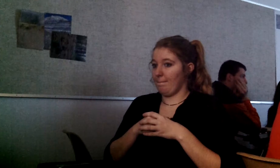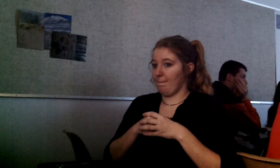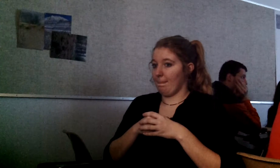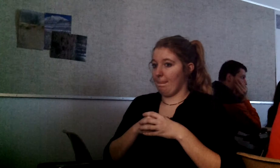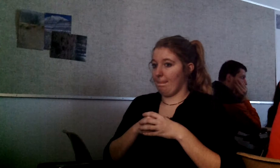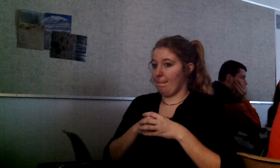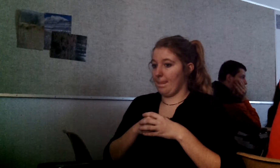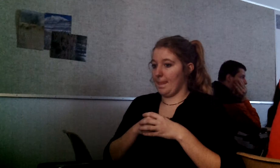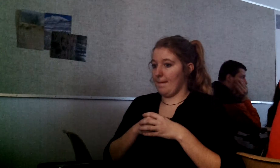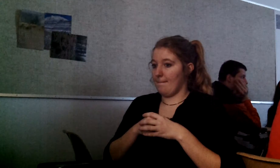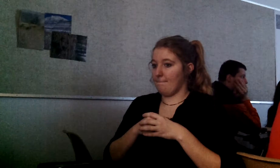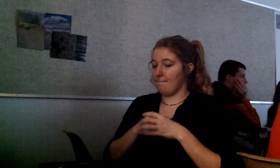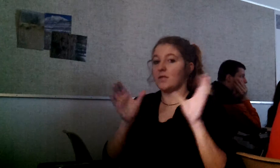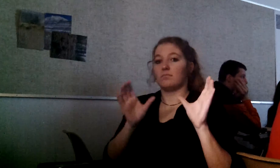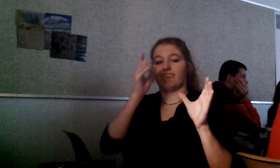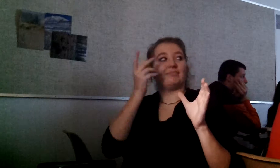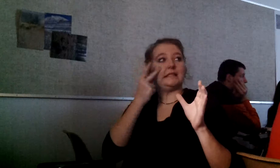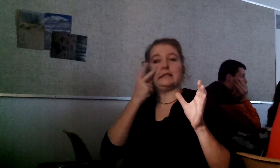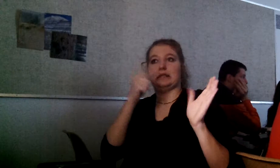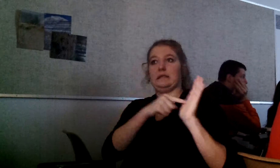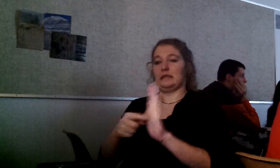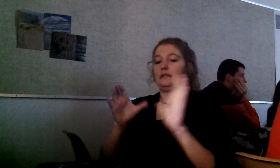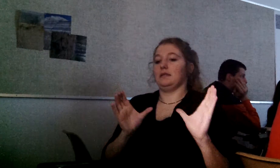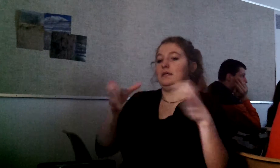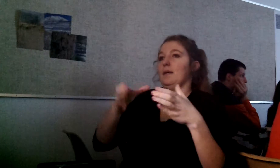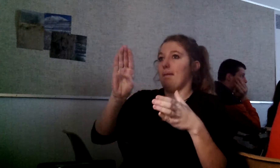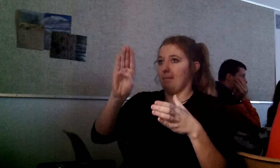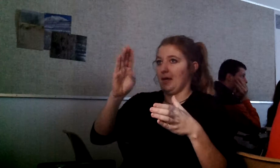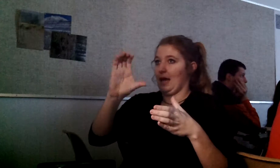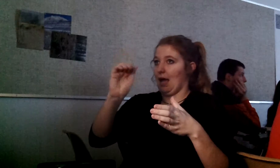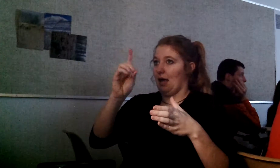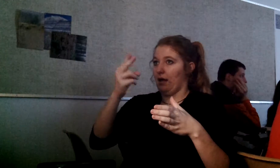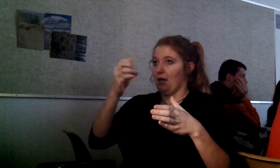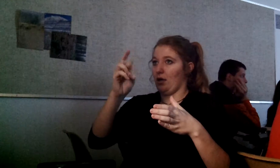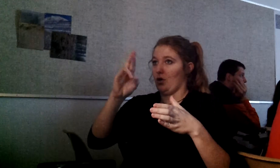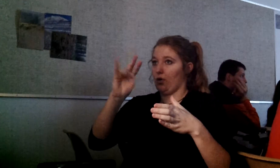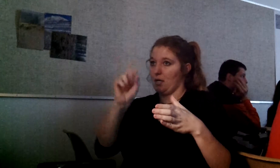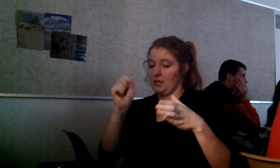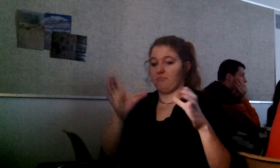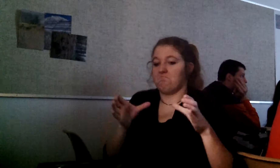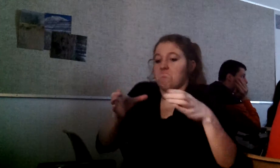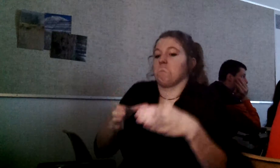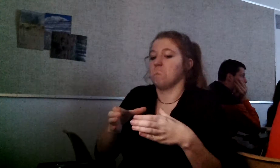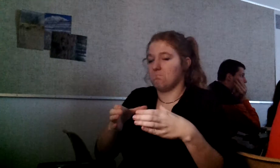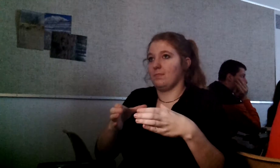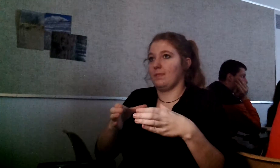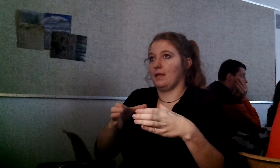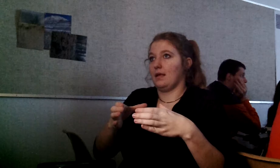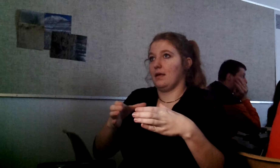molecules begins to fold inward. These invaginating cells begin switching their cadherin expression